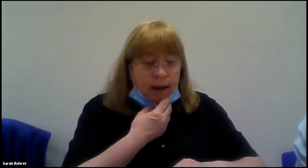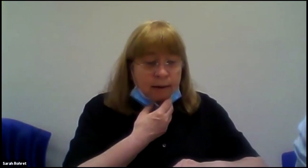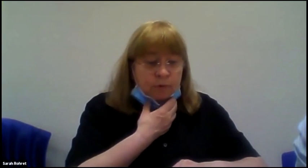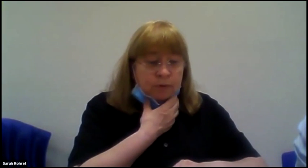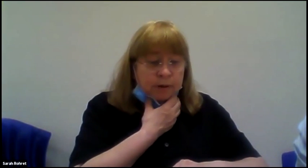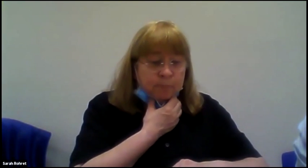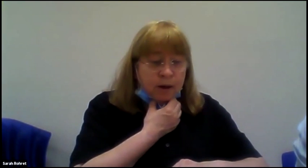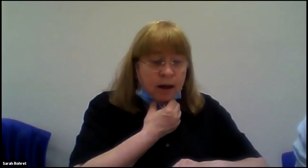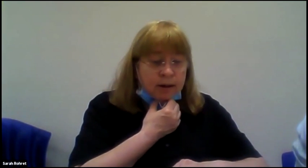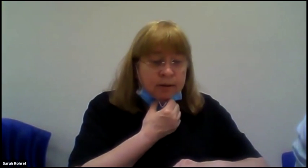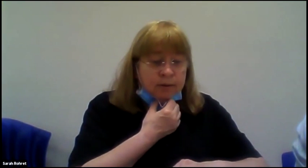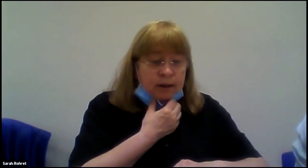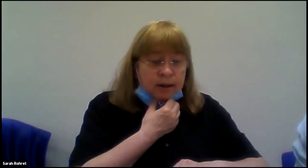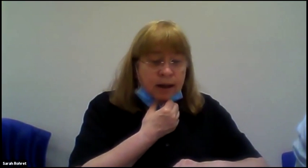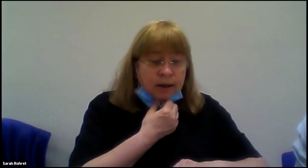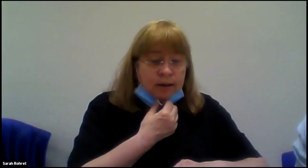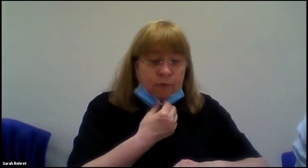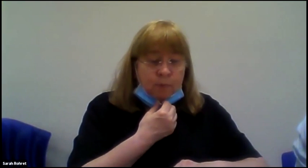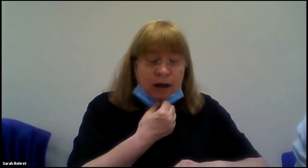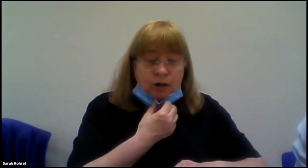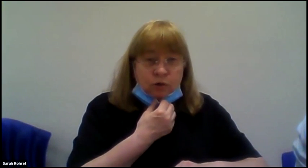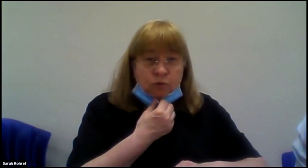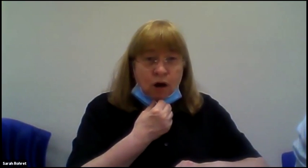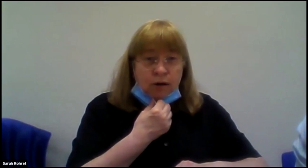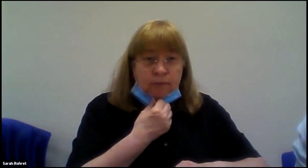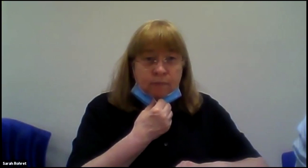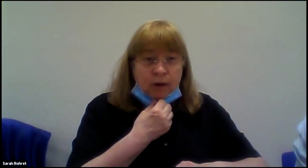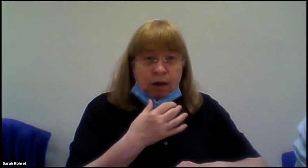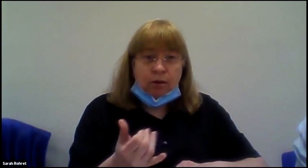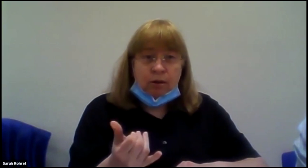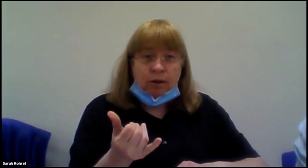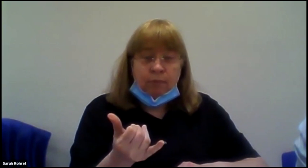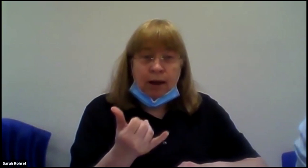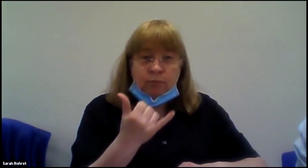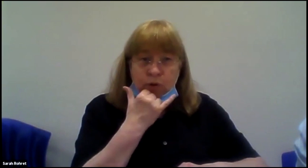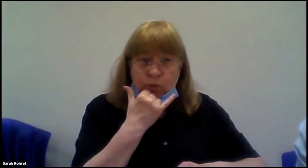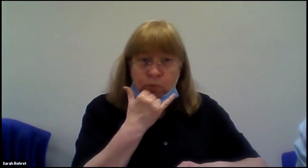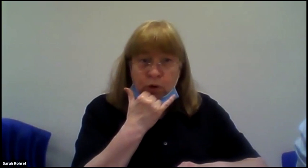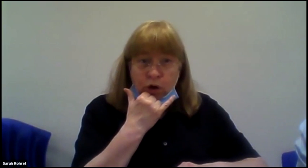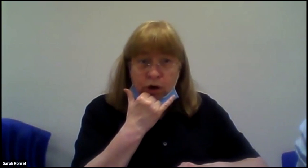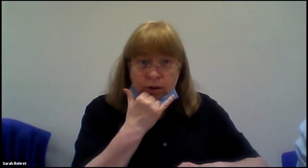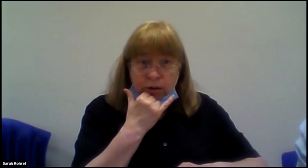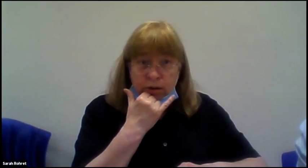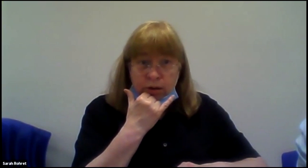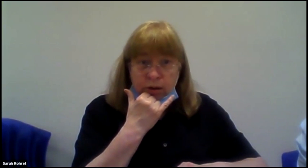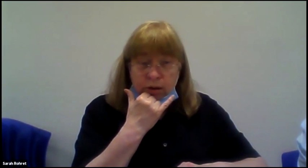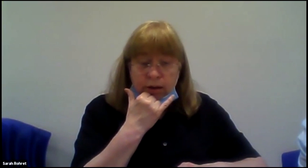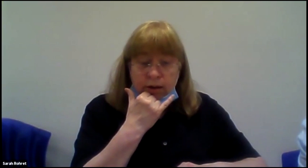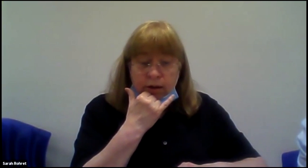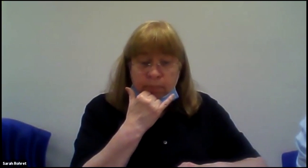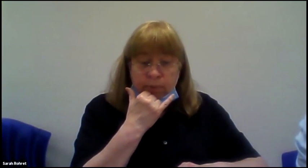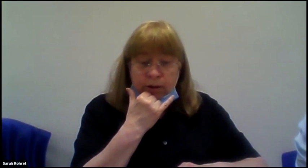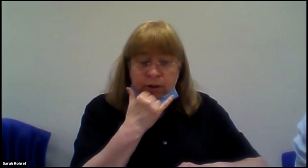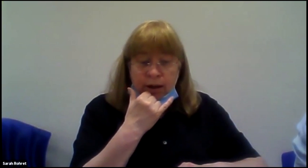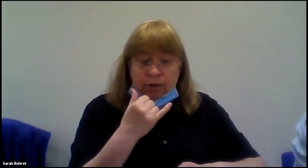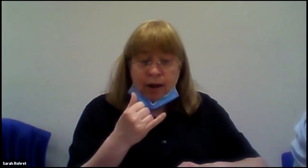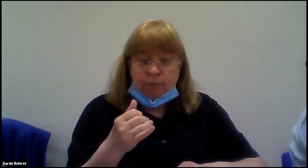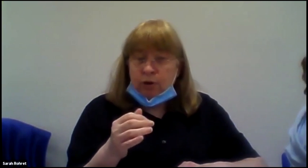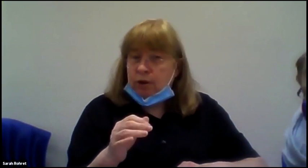have to respond to indicate the information is wrong. Sometimes you can go wrong, but there's other times you shake your